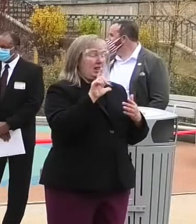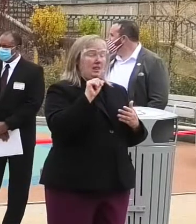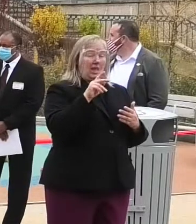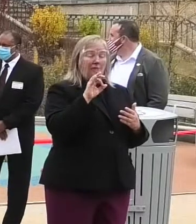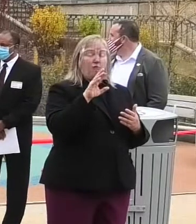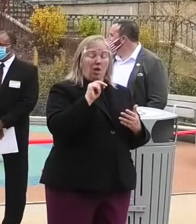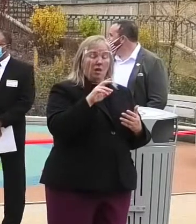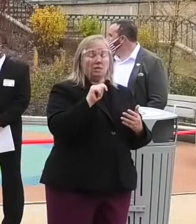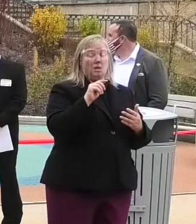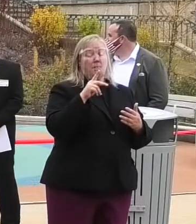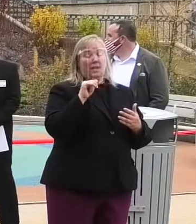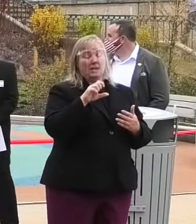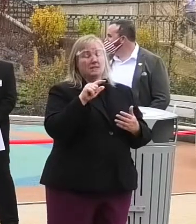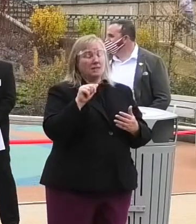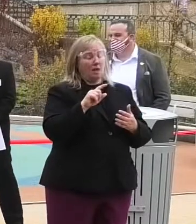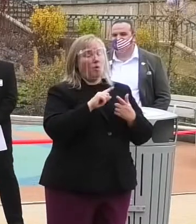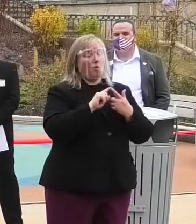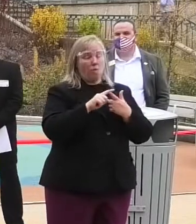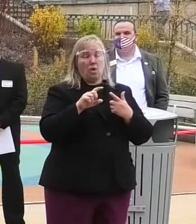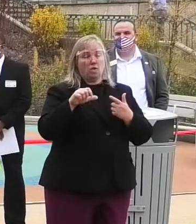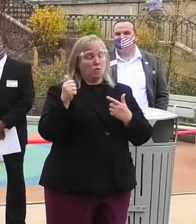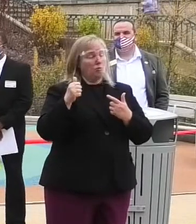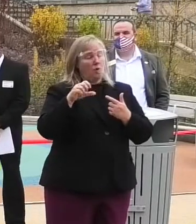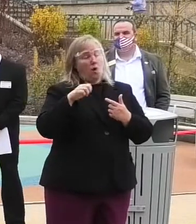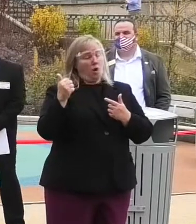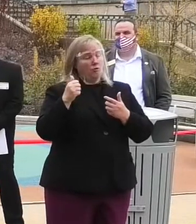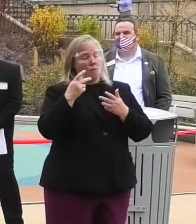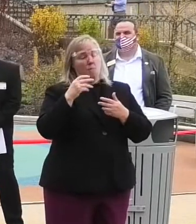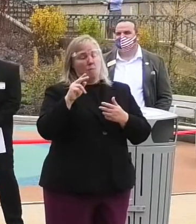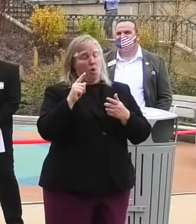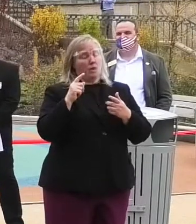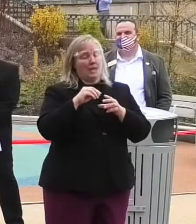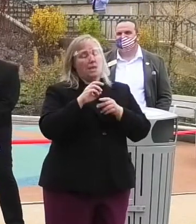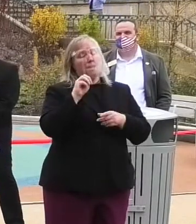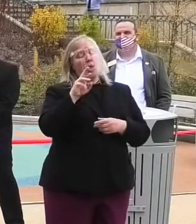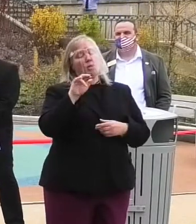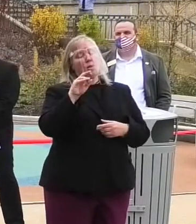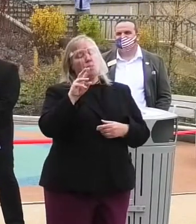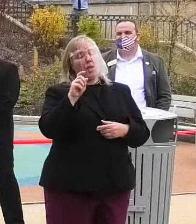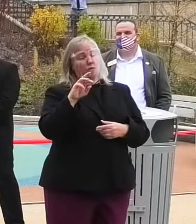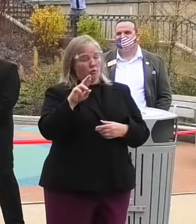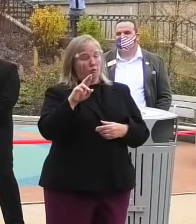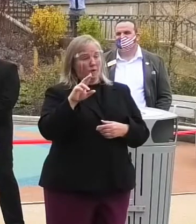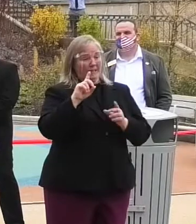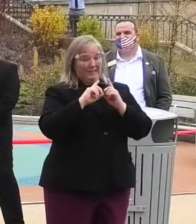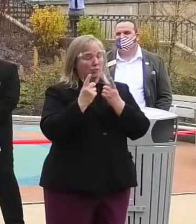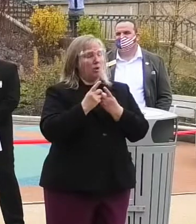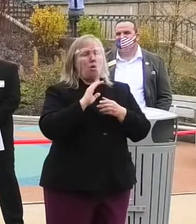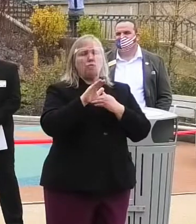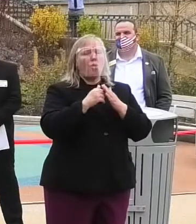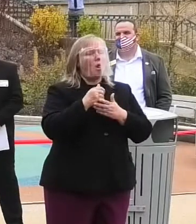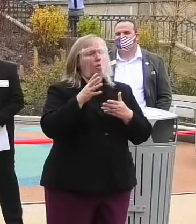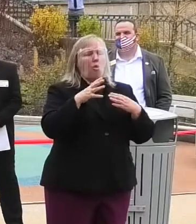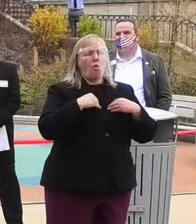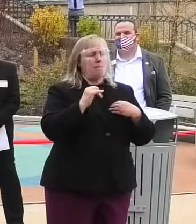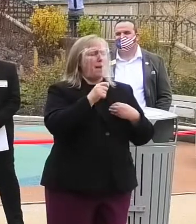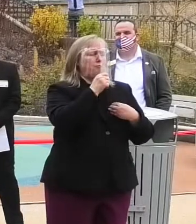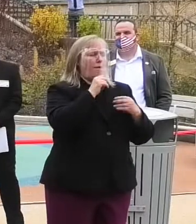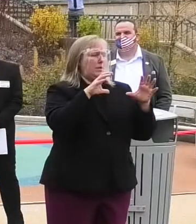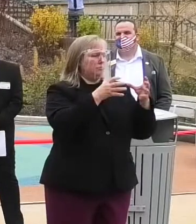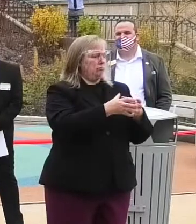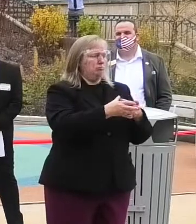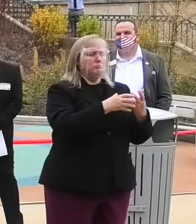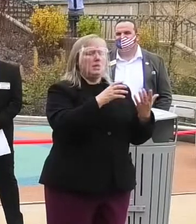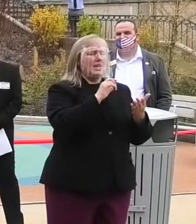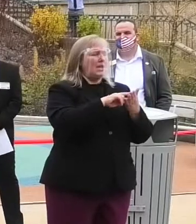new Colorburst Park in the Meriwether District we just opened this summer, they are all owned by private entities, whether Howard Hughes or the Mall or